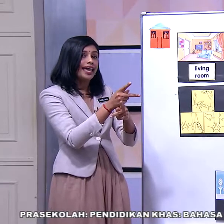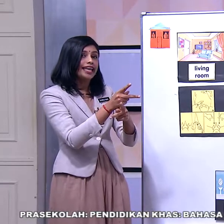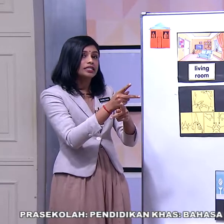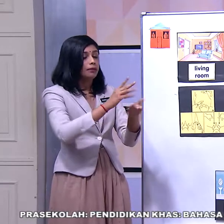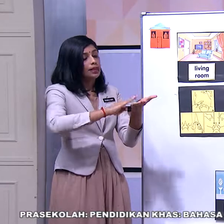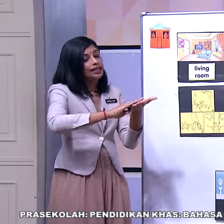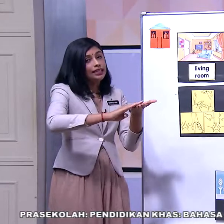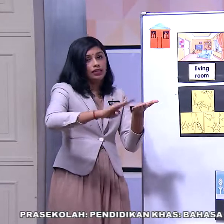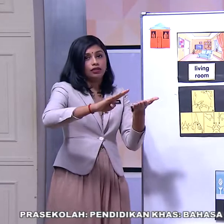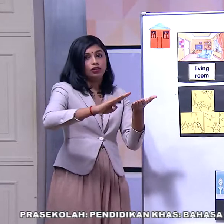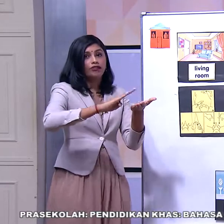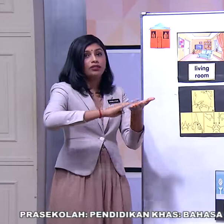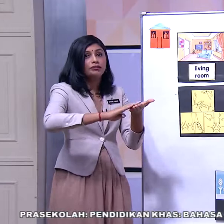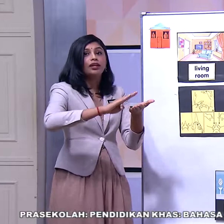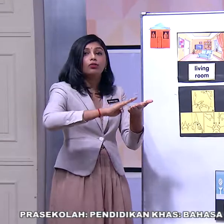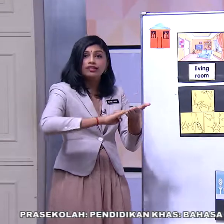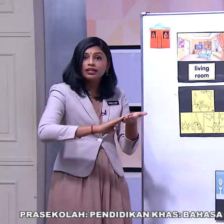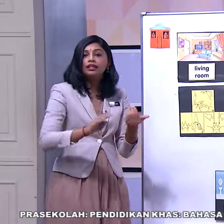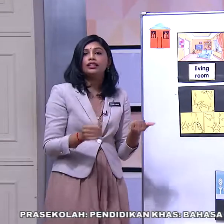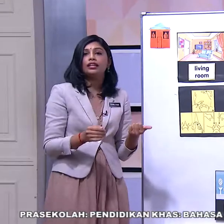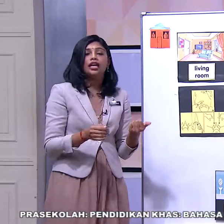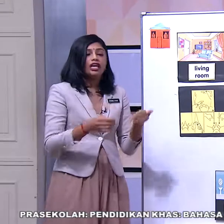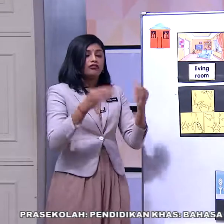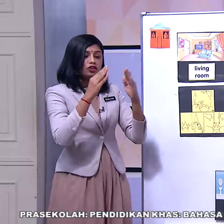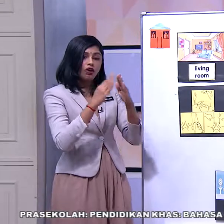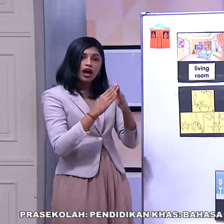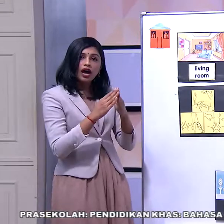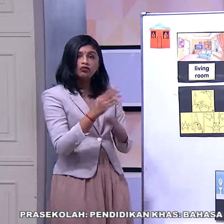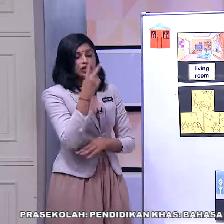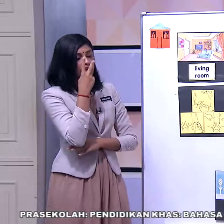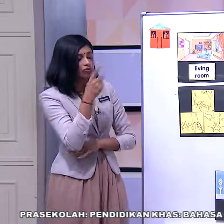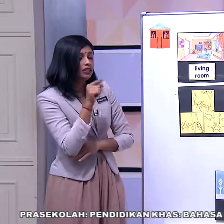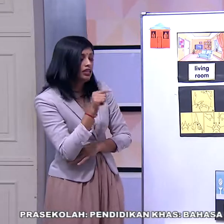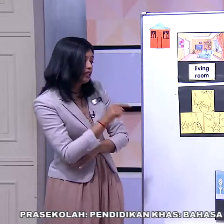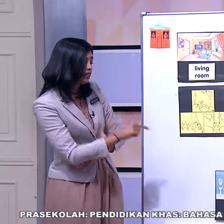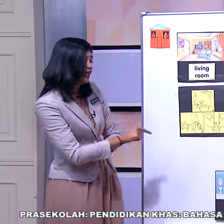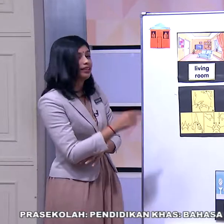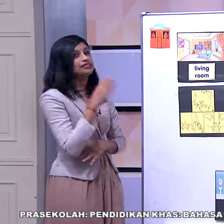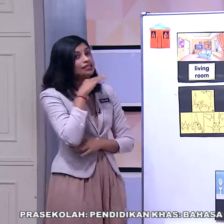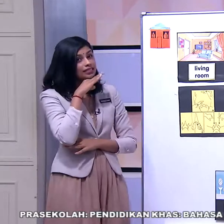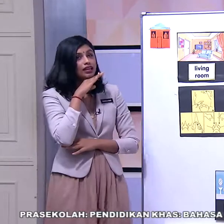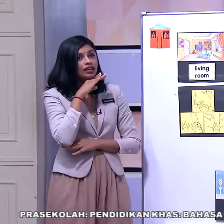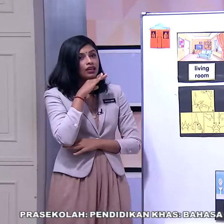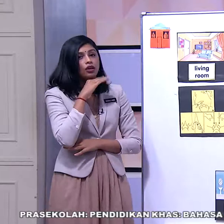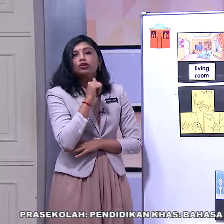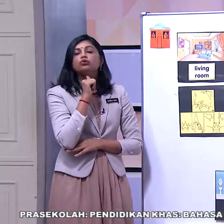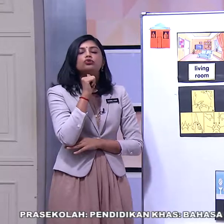Yes, clean. You have to keep that always clean. If in your house and you see that is dirty, you